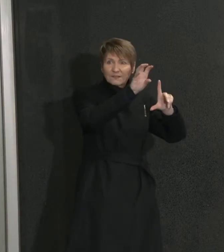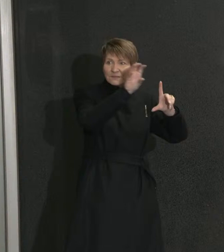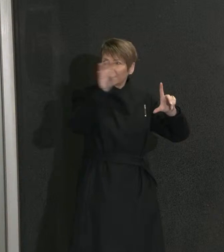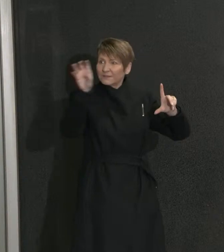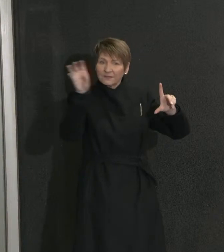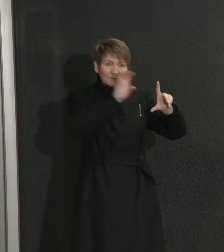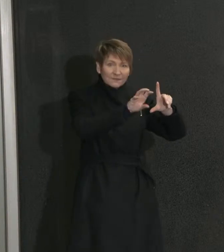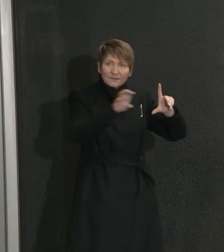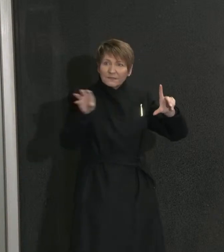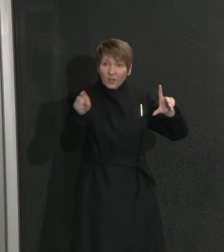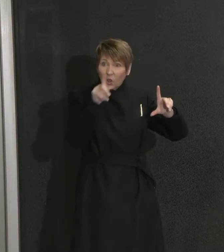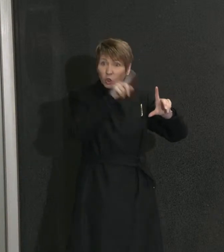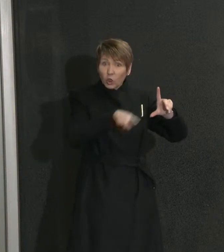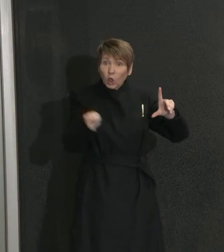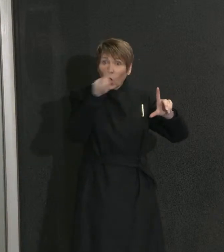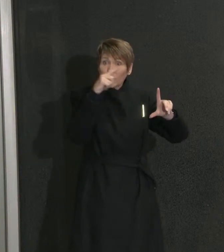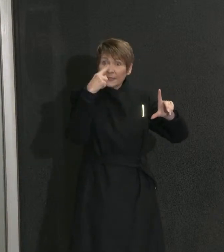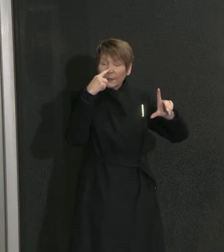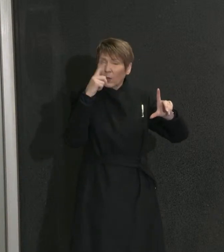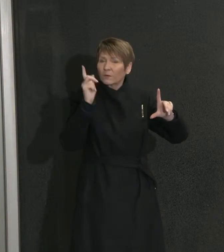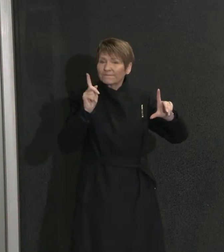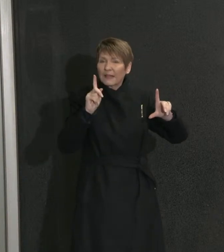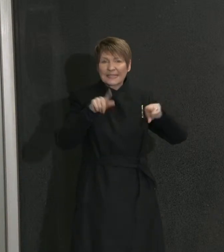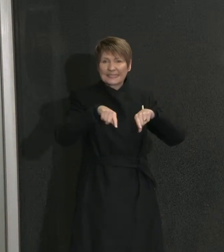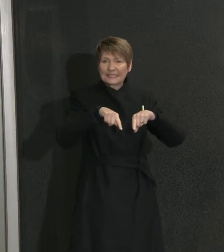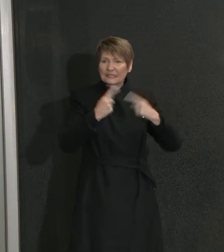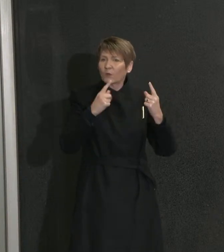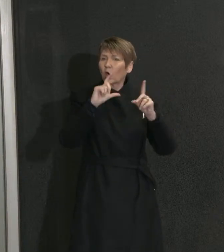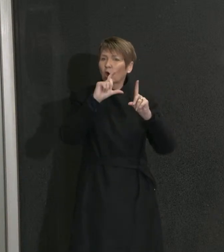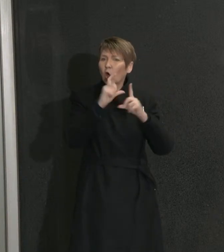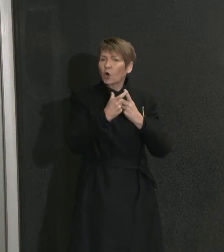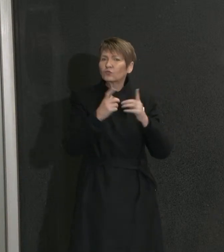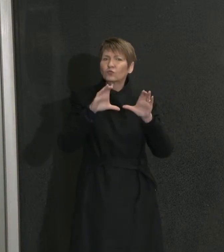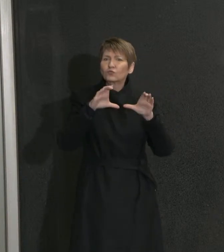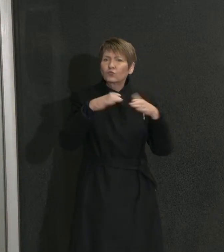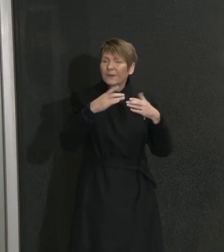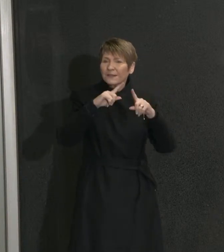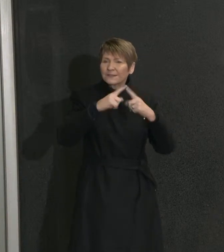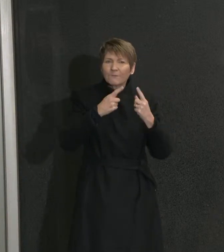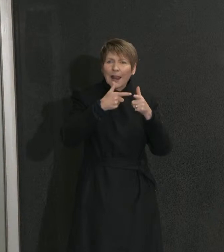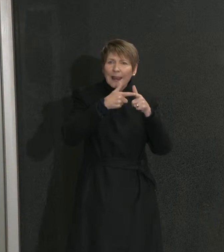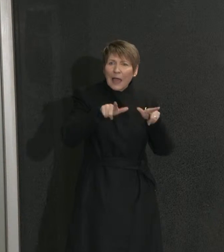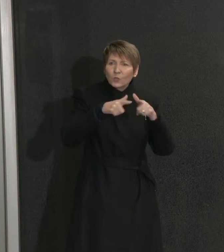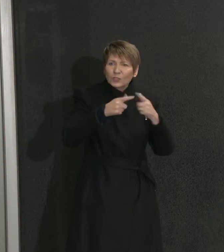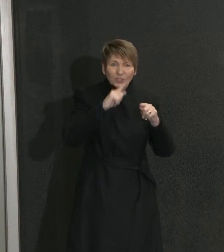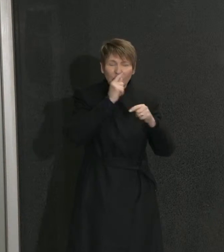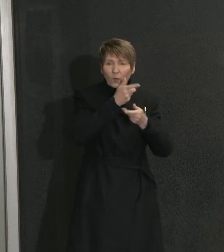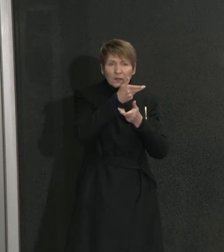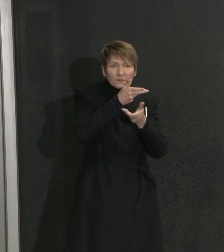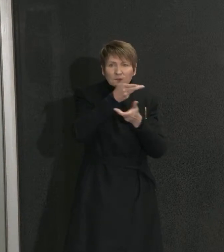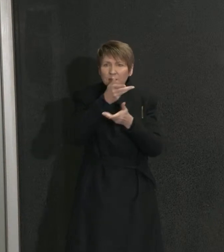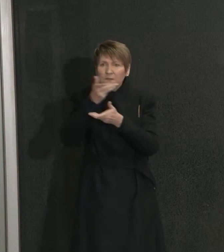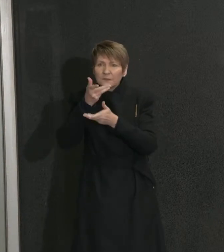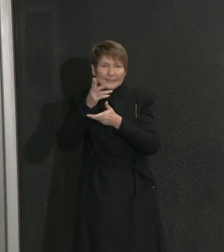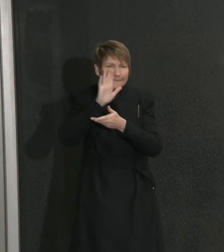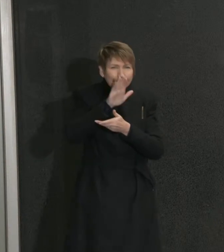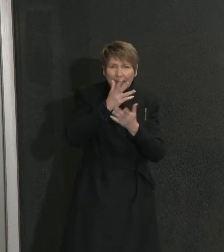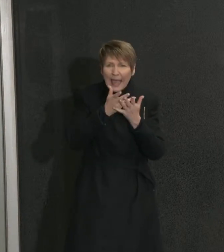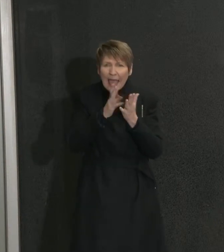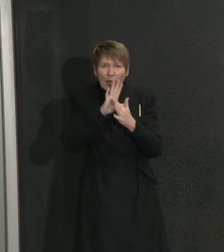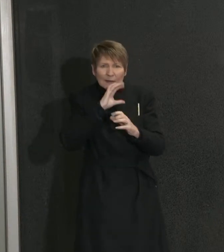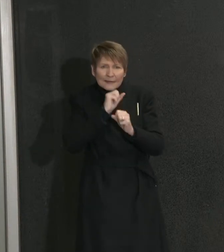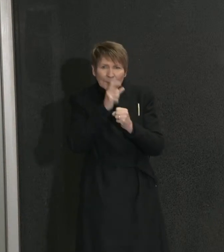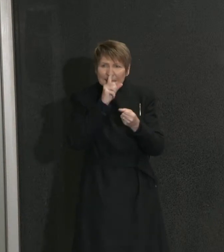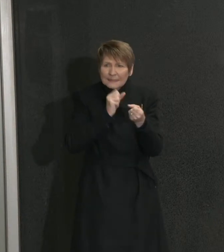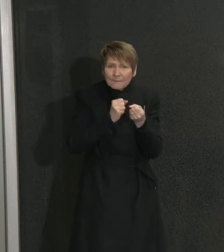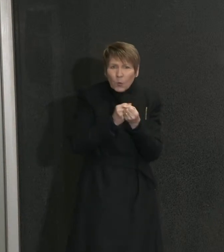tenants. And the response was very positive. We're working very closely with them, very closely, and we will continue to do that in